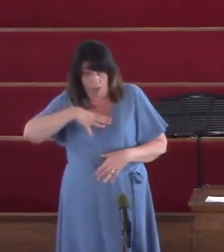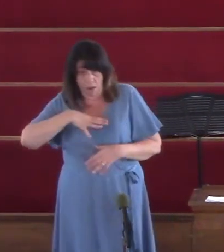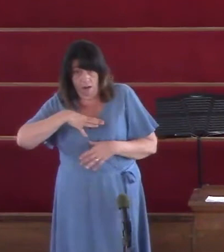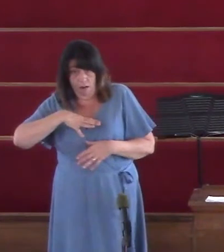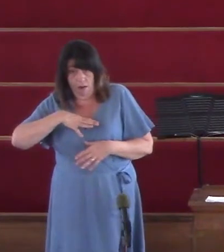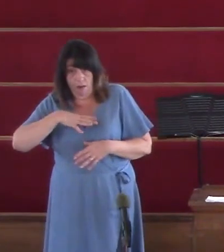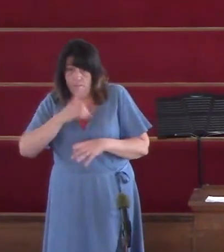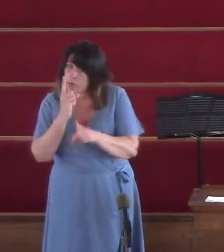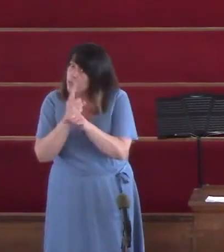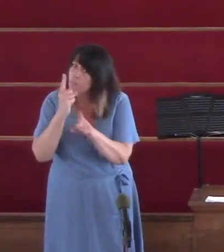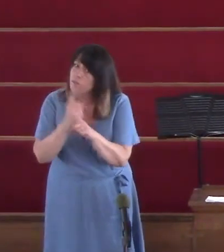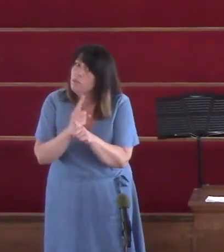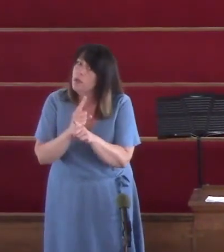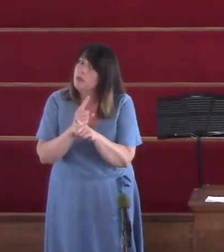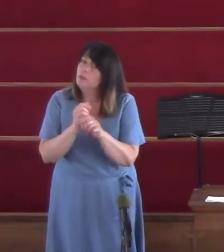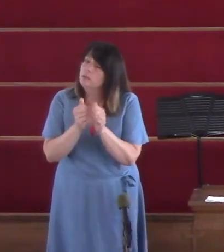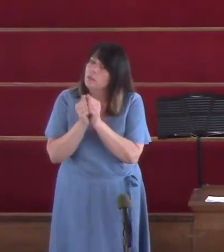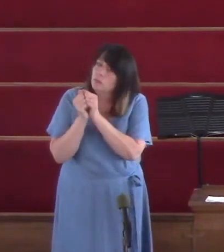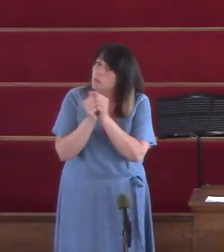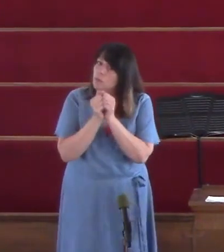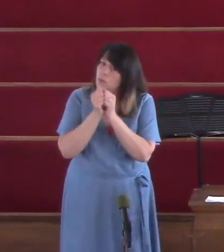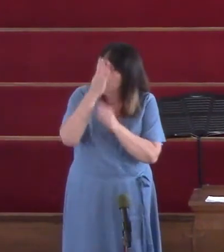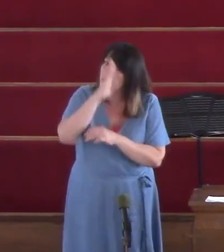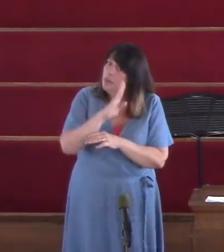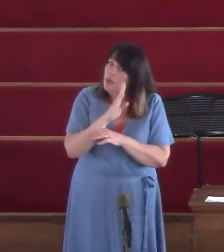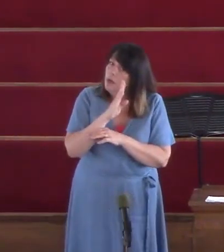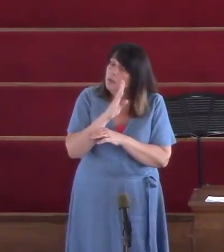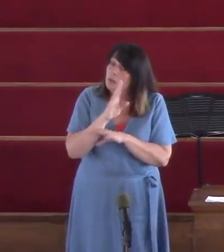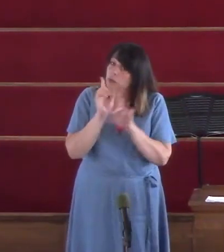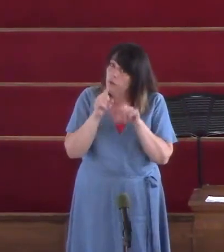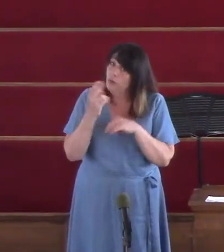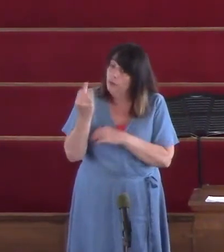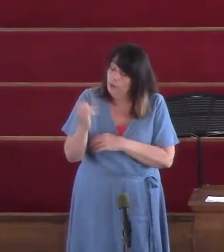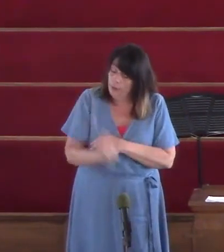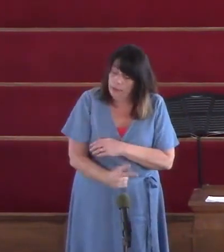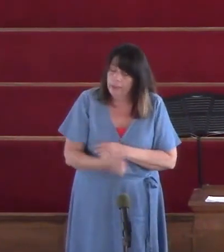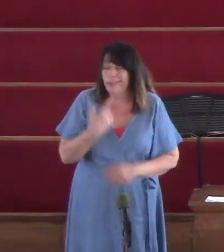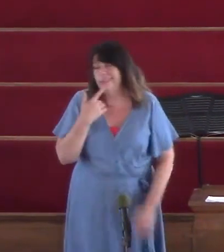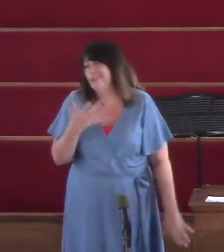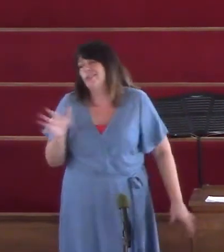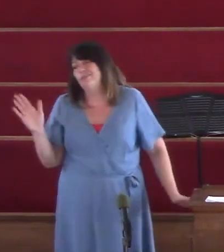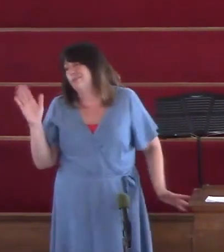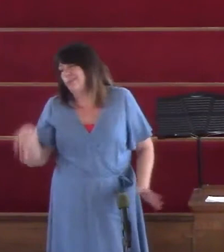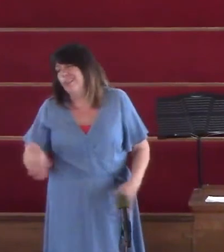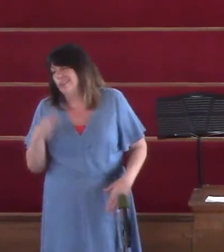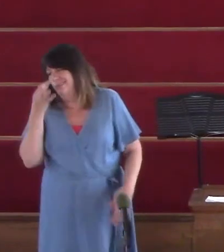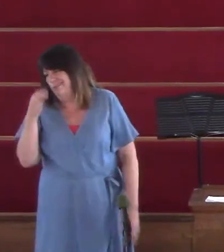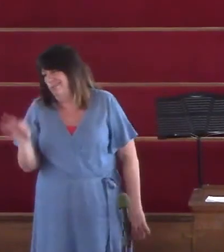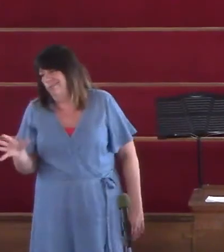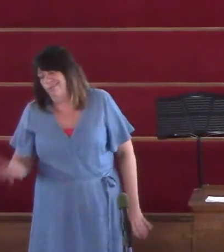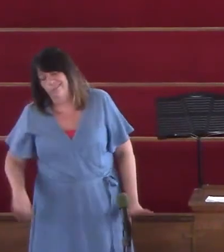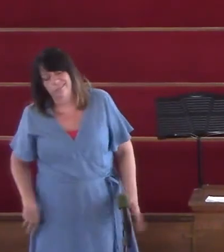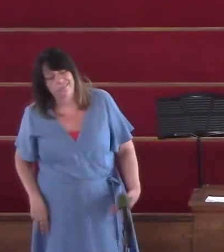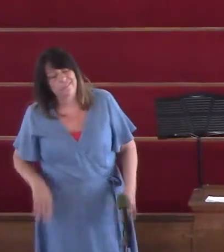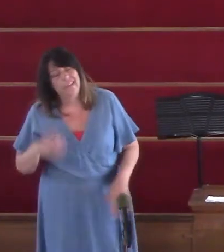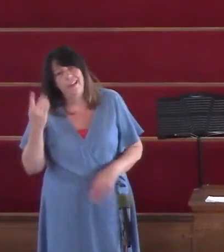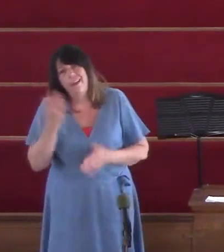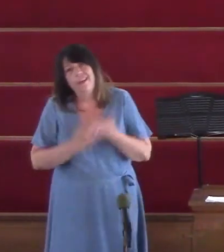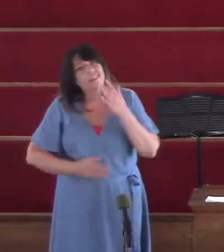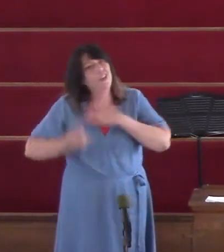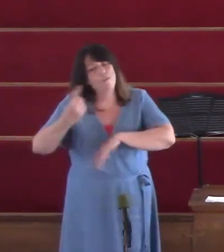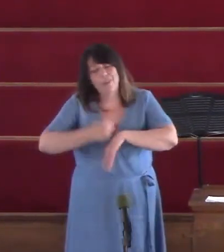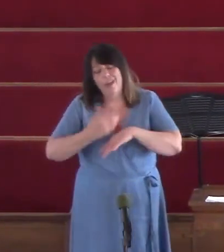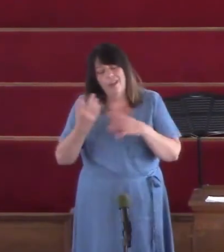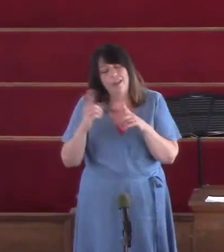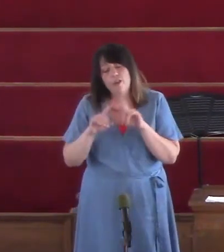get right with God or you're going to hell. And I'd tell her, yeah, someday. But thank God,